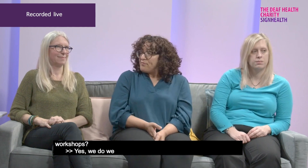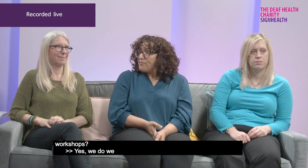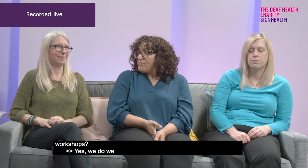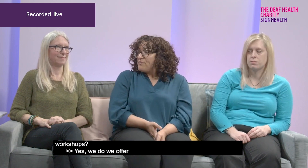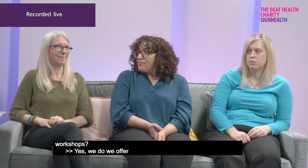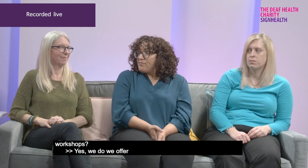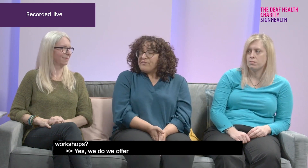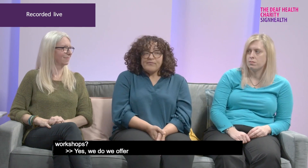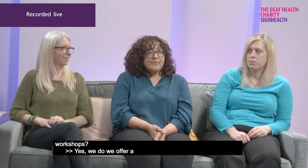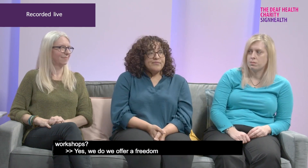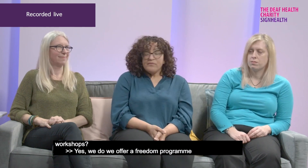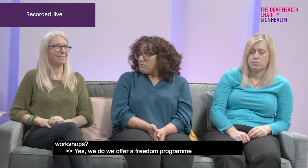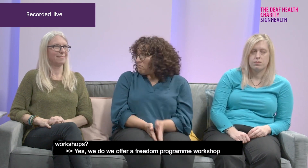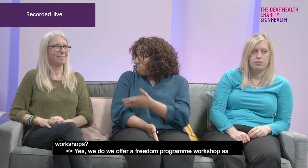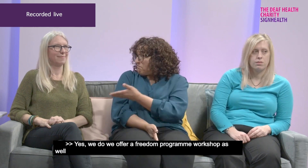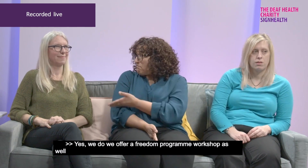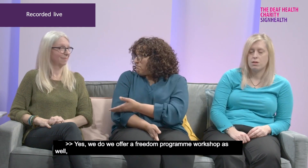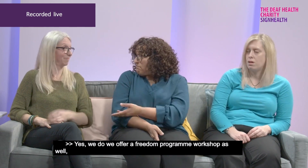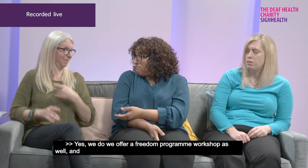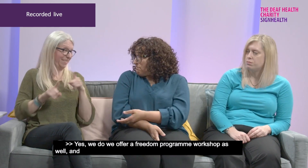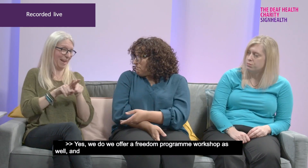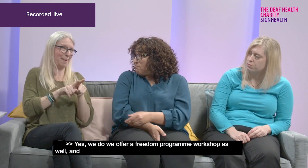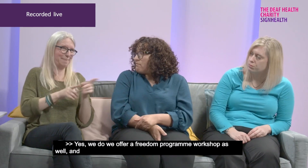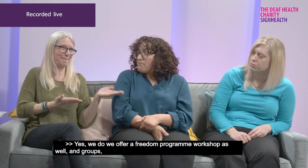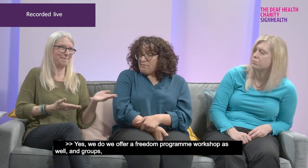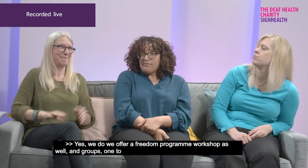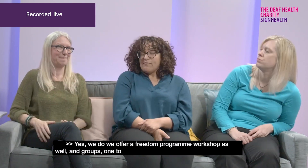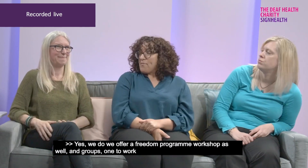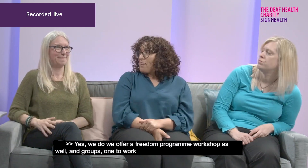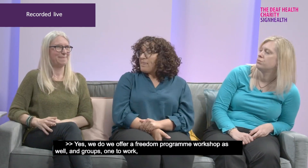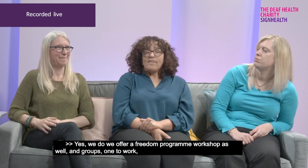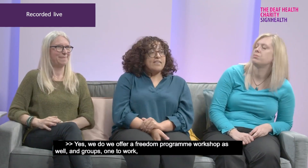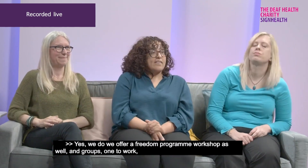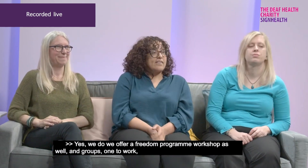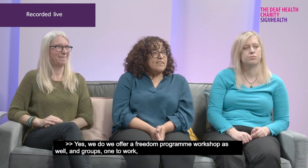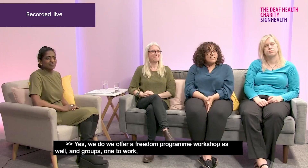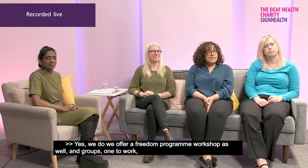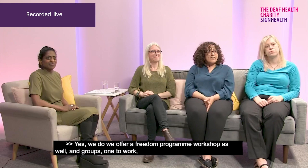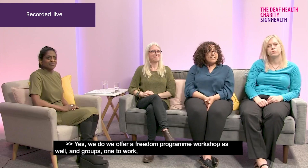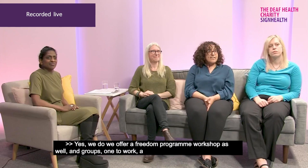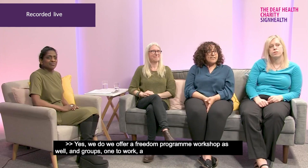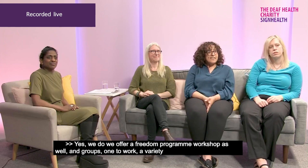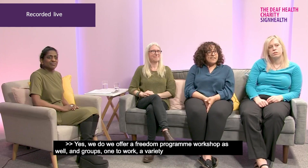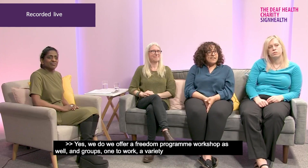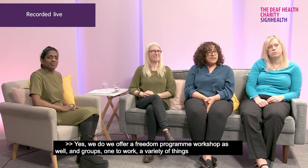a Freedom Programme workshop as well, and groups, one-to-one work, a variety of things.